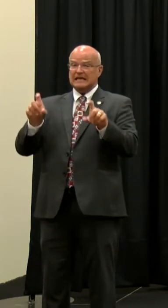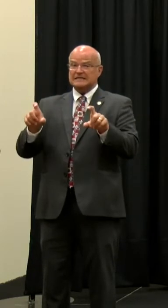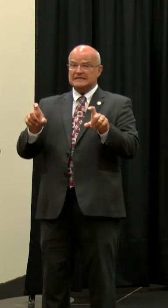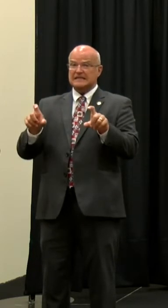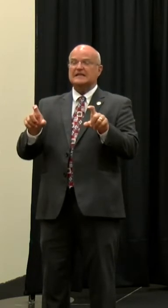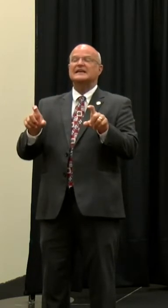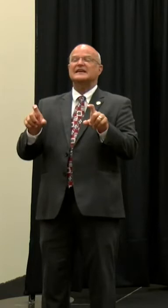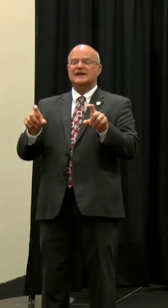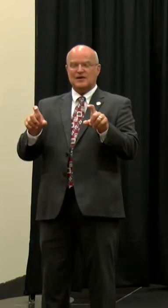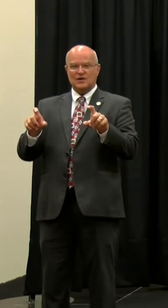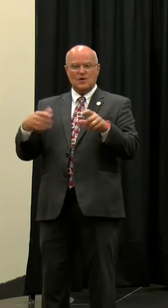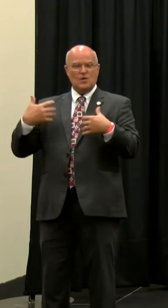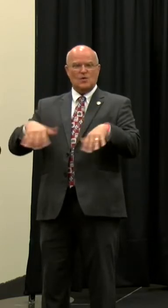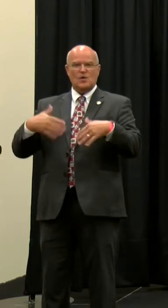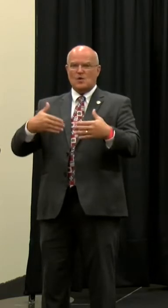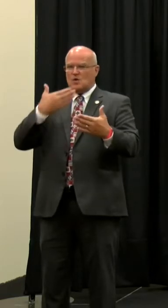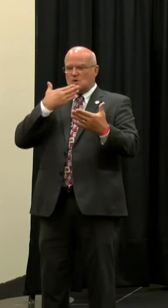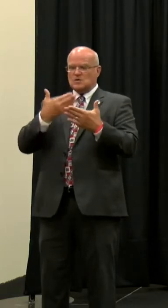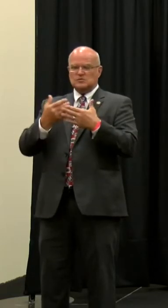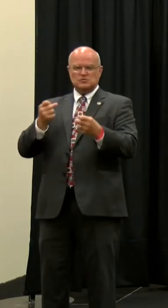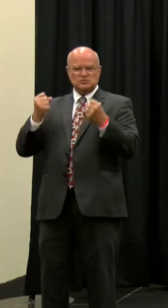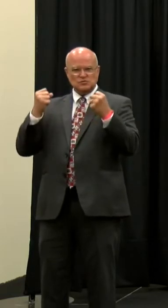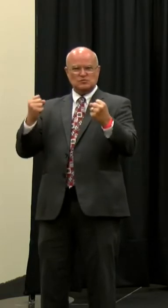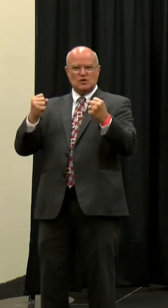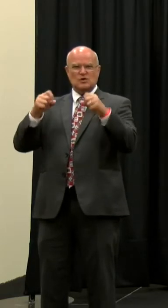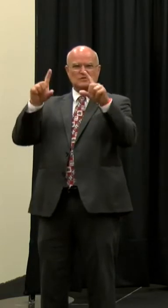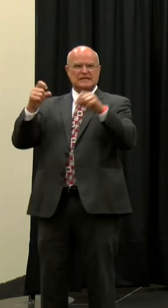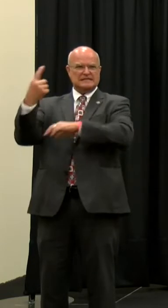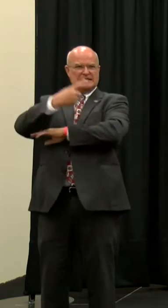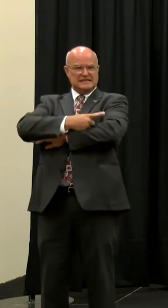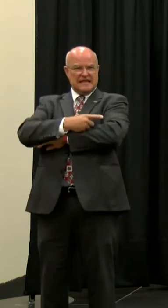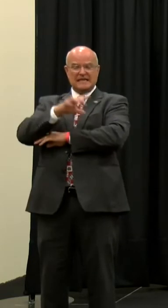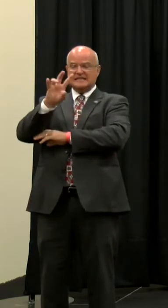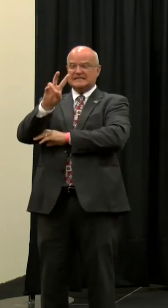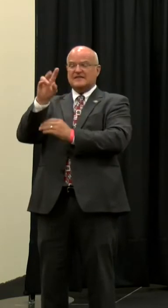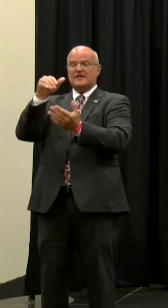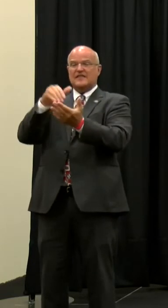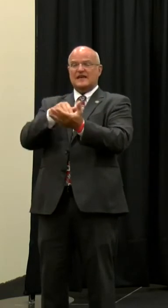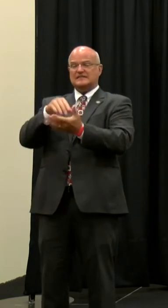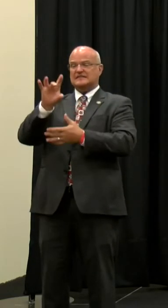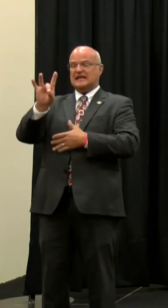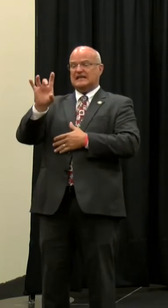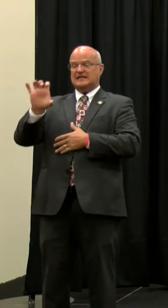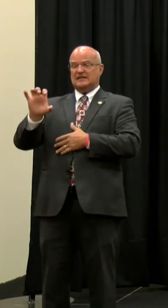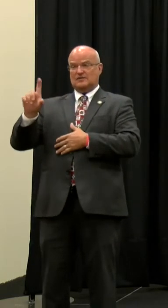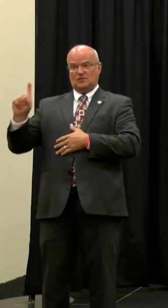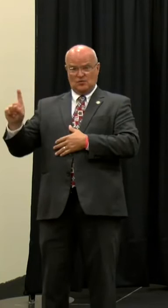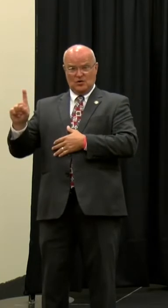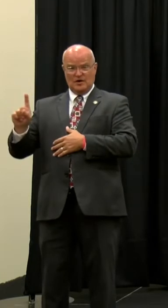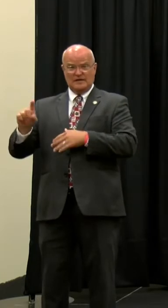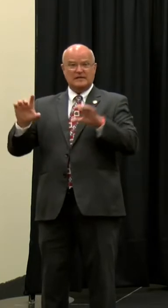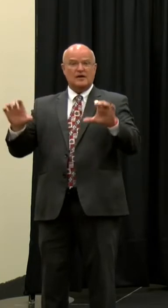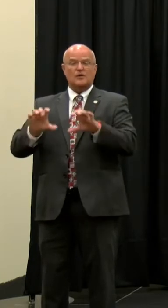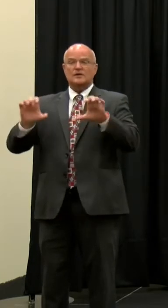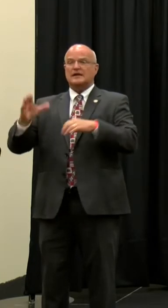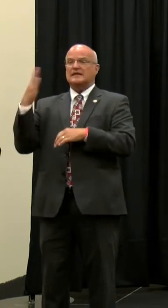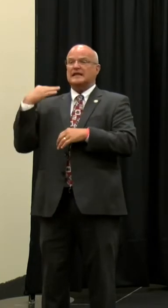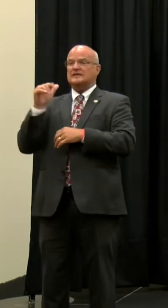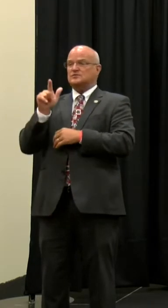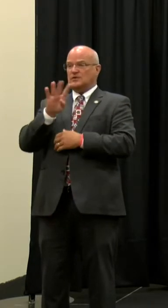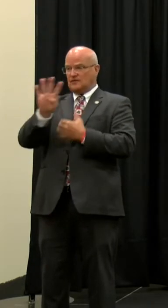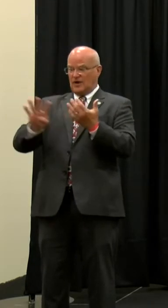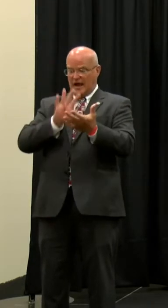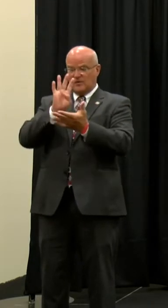is a very robust, strong testing day with 7,801 tests that were performed over the last